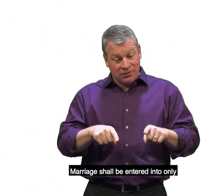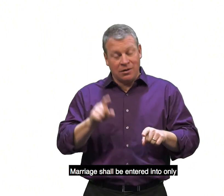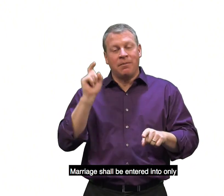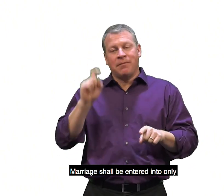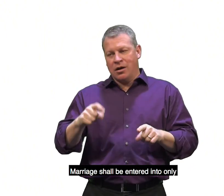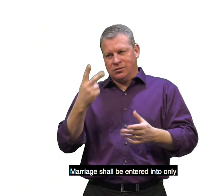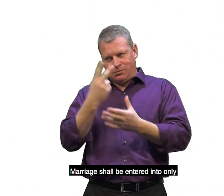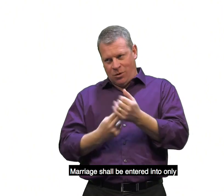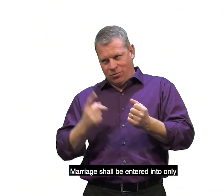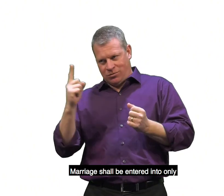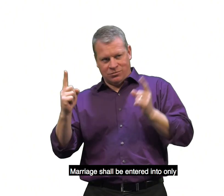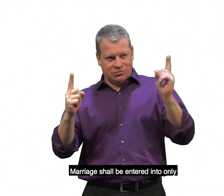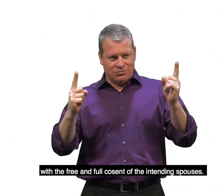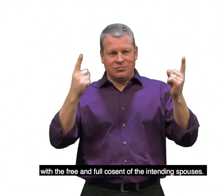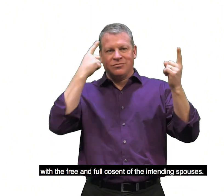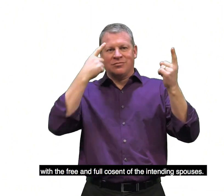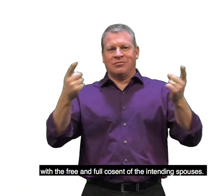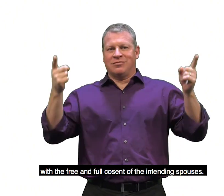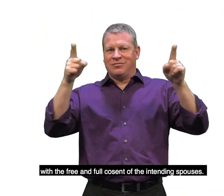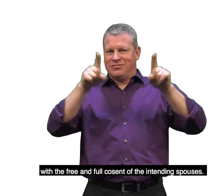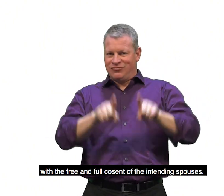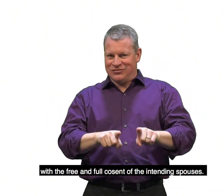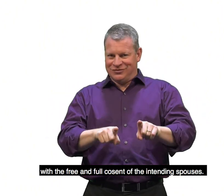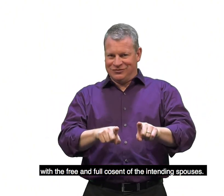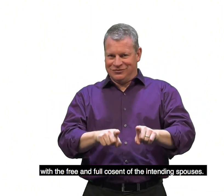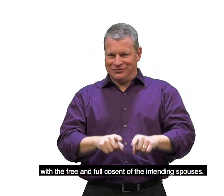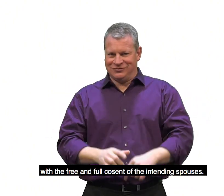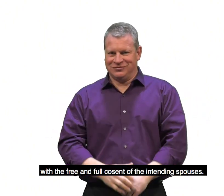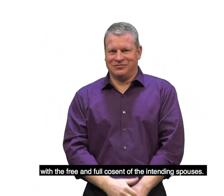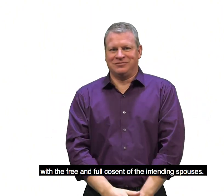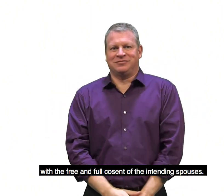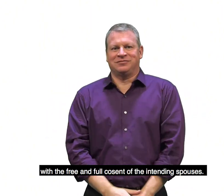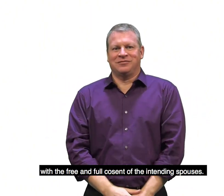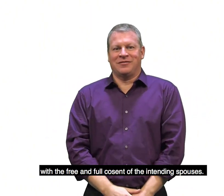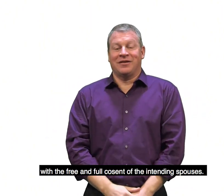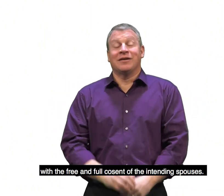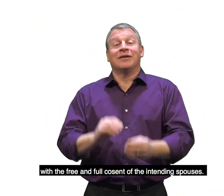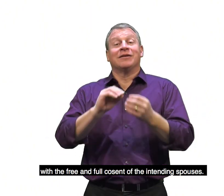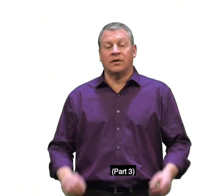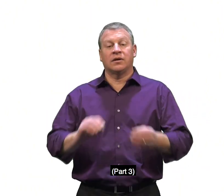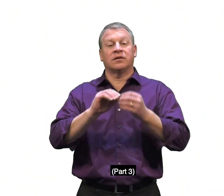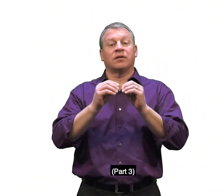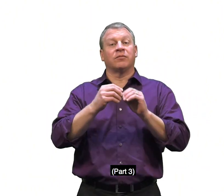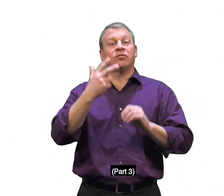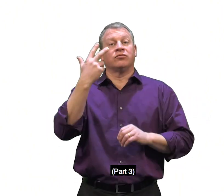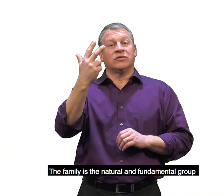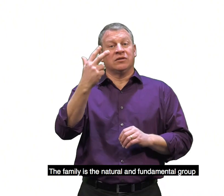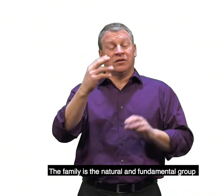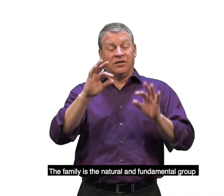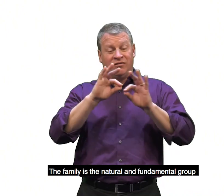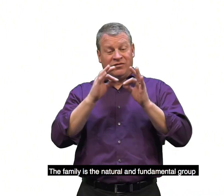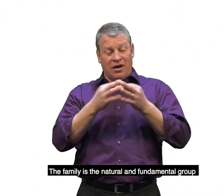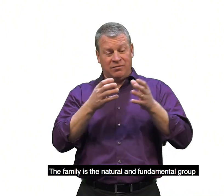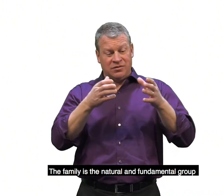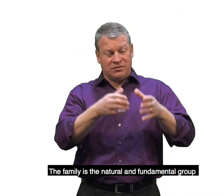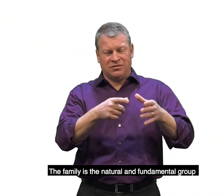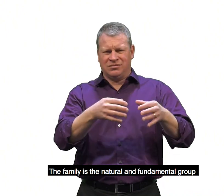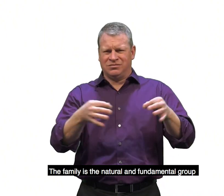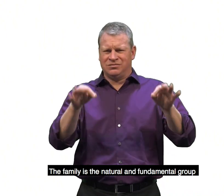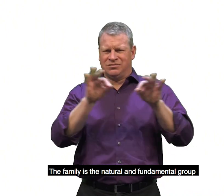be entered into only with the free and full consent of the intending spouses. Part 3. The family is the